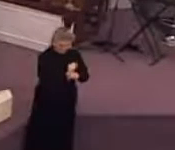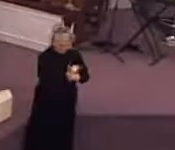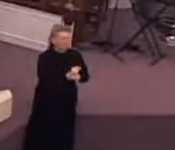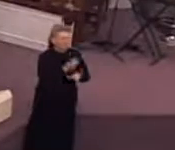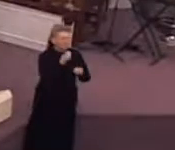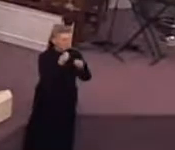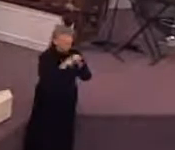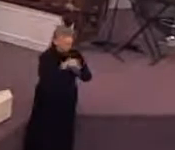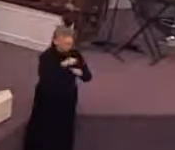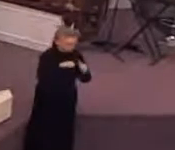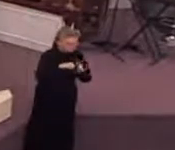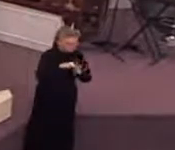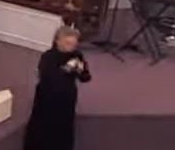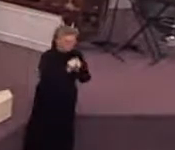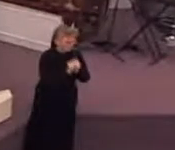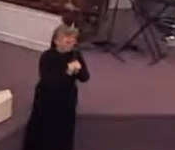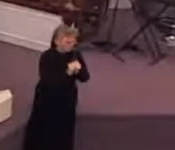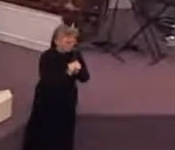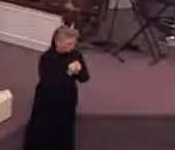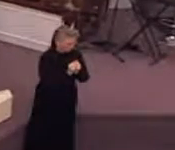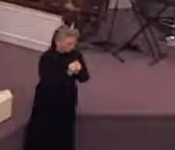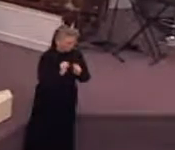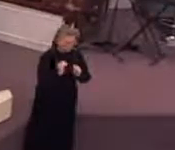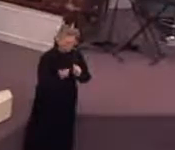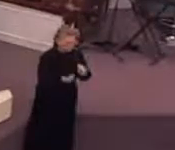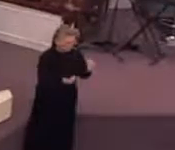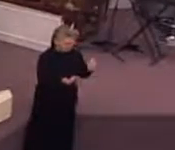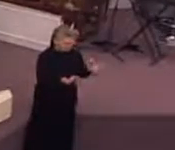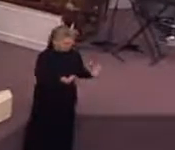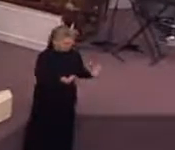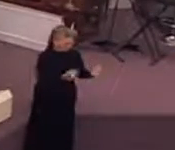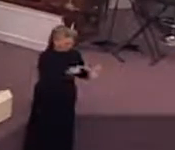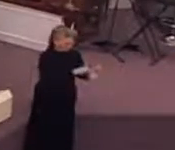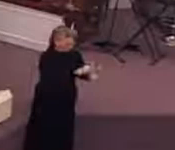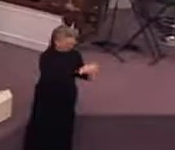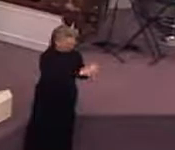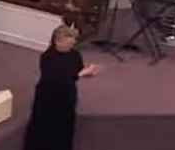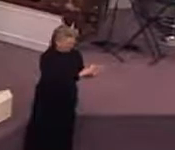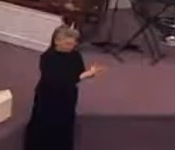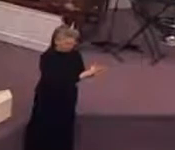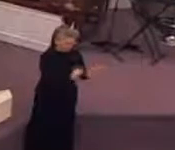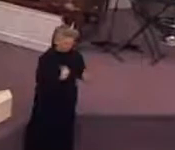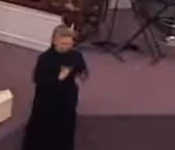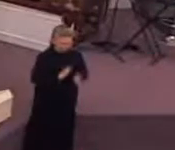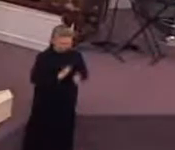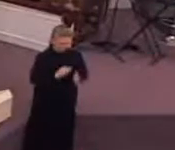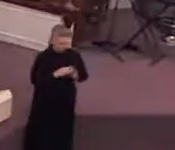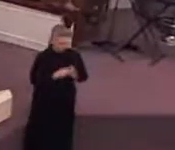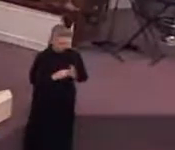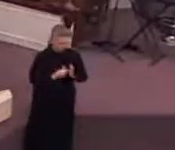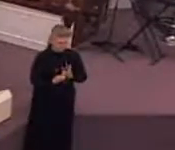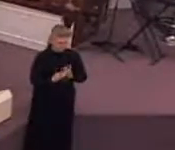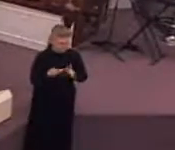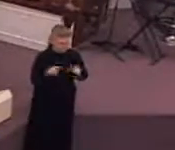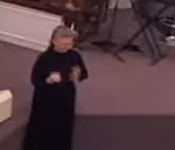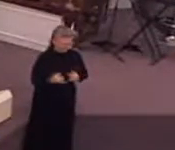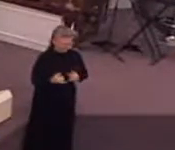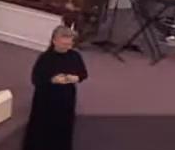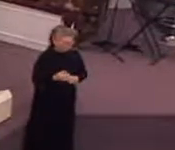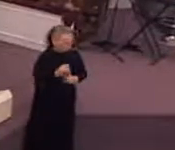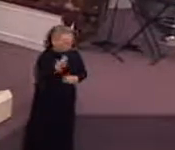unity. And so we compare this schedule to our schedule today, and it's easy to see why